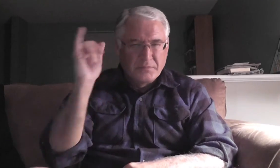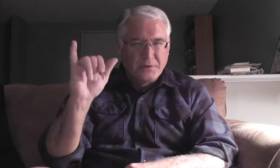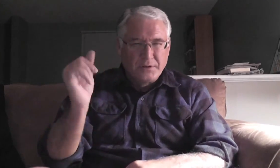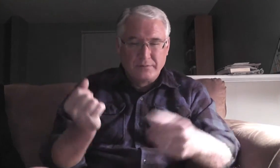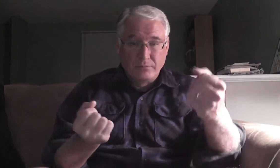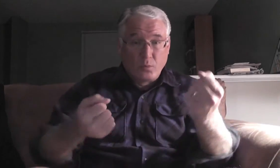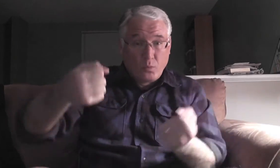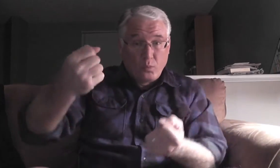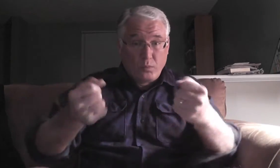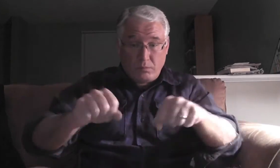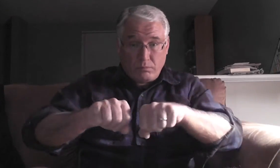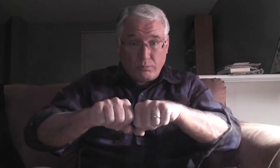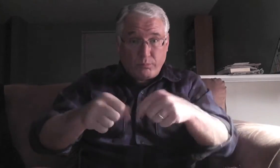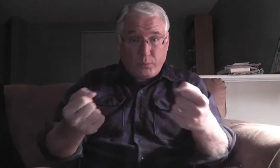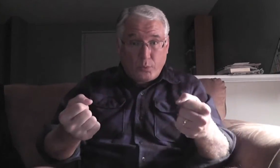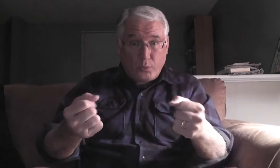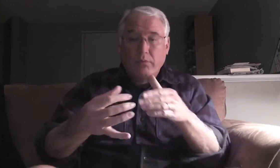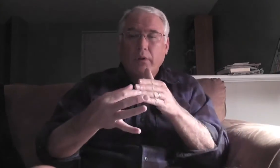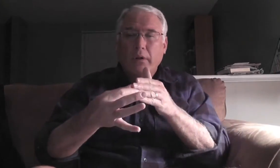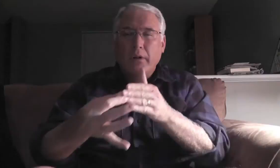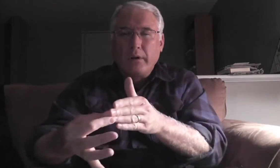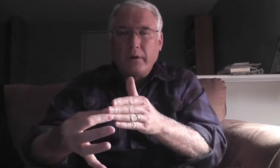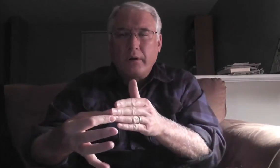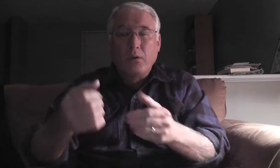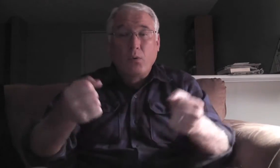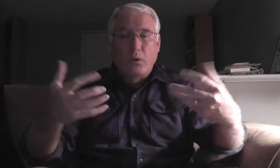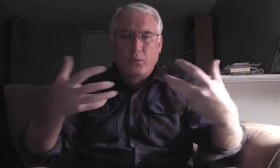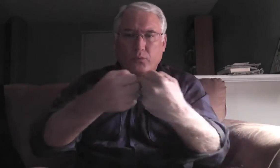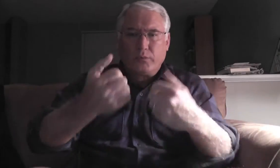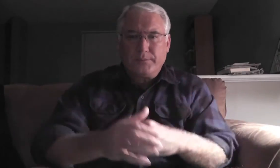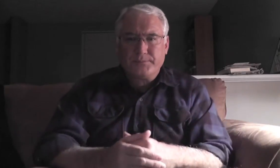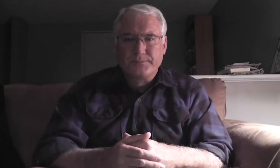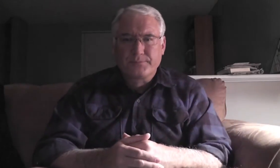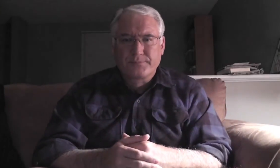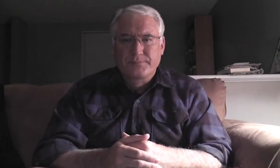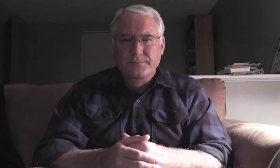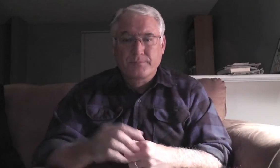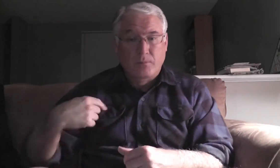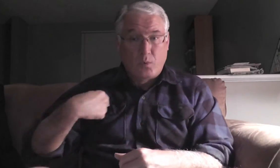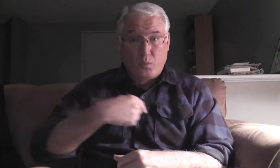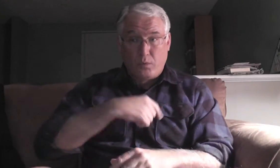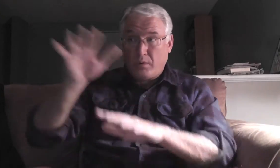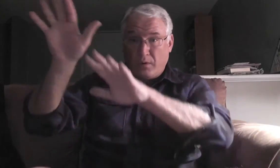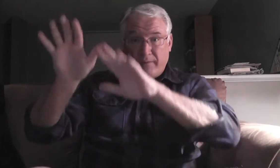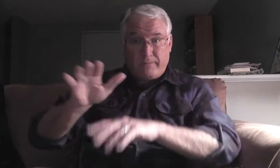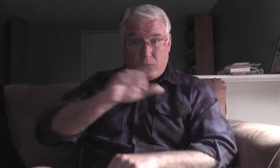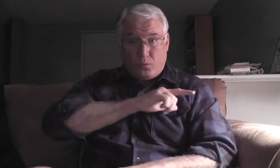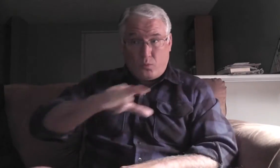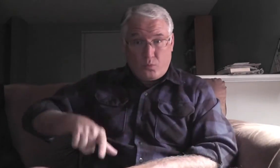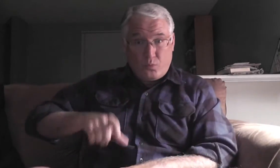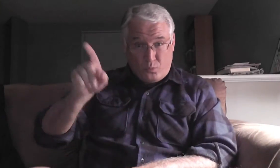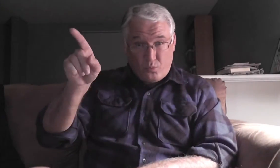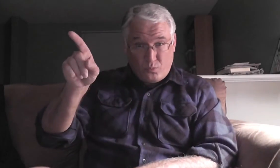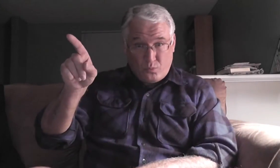It's the same idea as being in a broken car. It will lead us to a wreck. We fear the